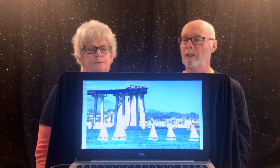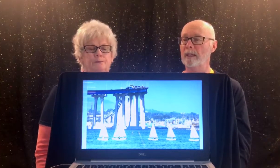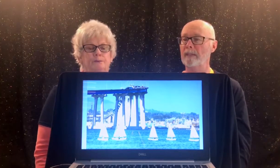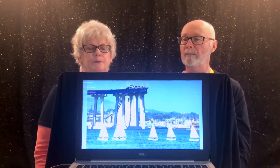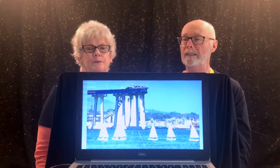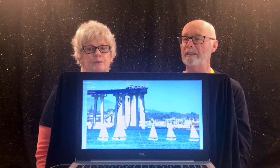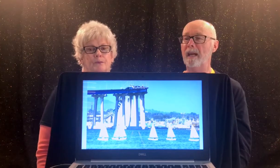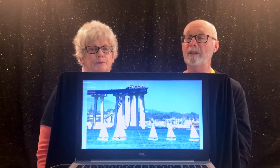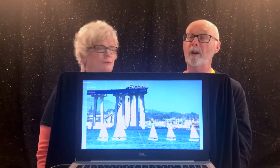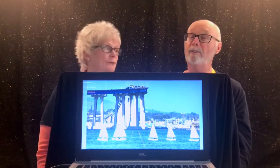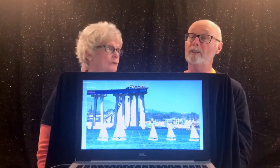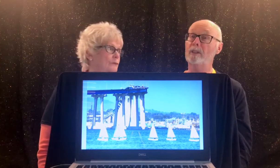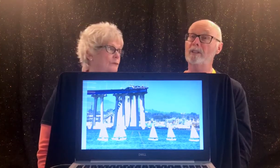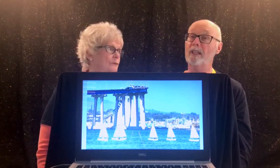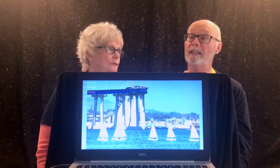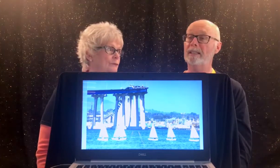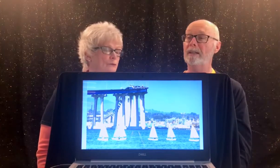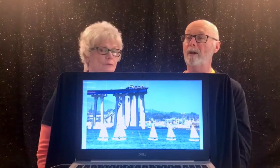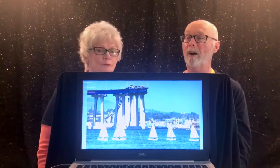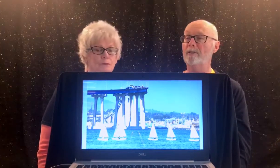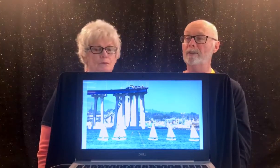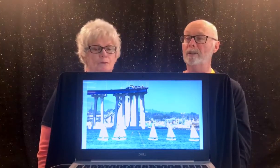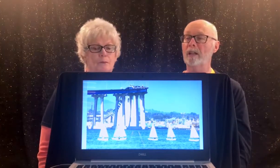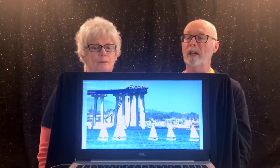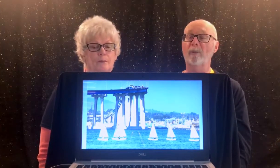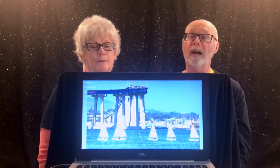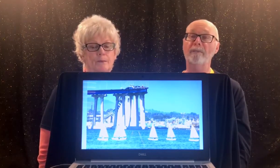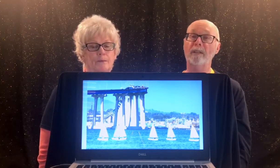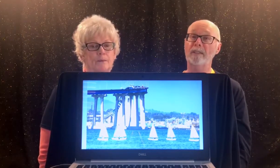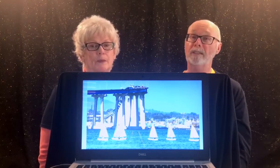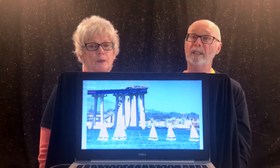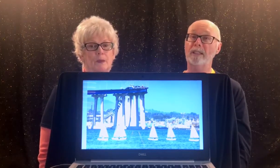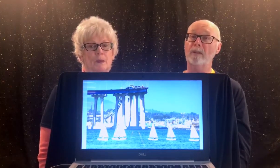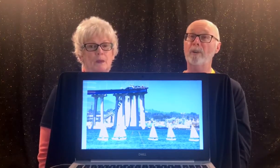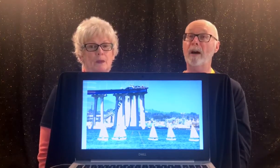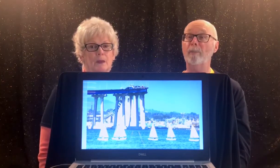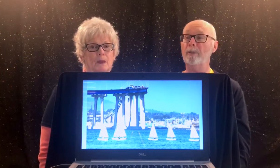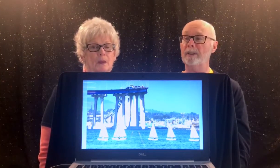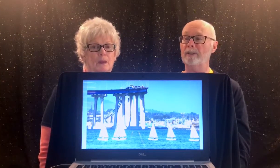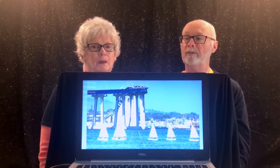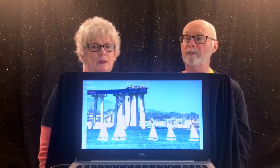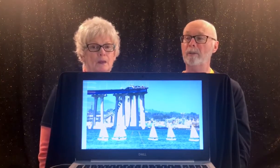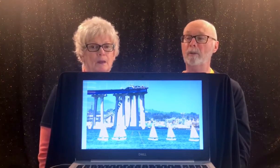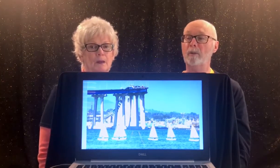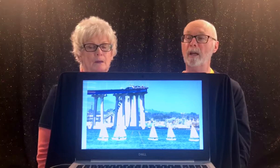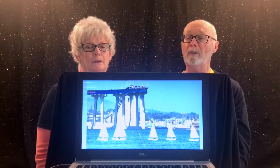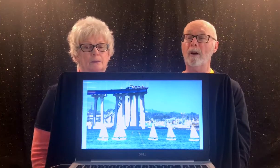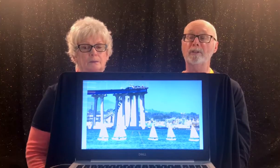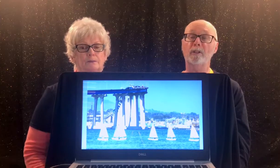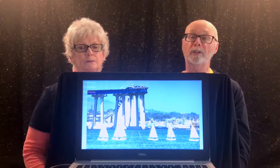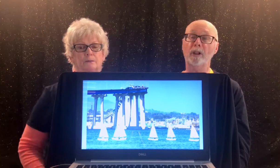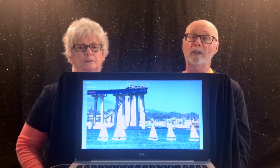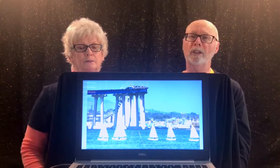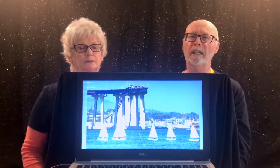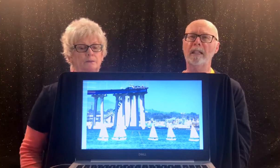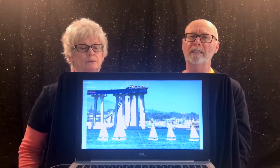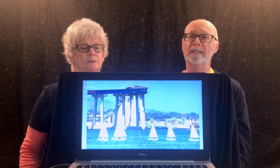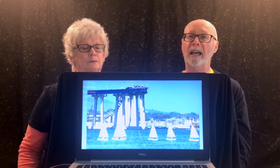In the meantime, an off-duty San Diego officer arrived on the scene and without permission from the Coronado officer in charge, decided